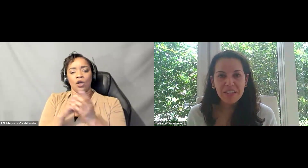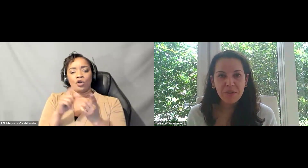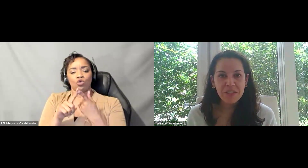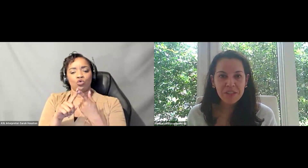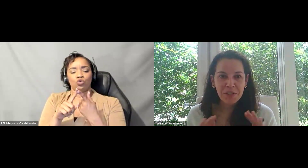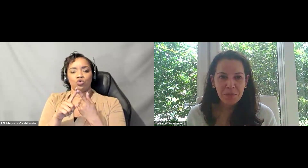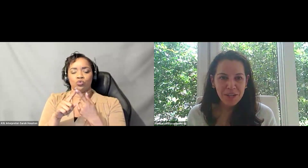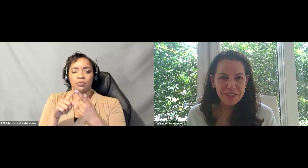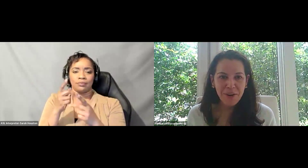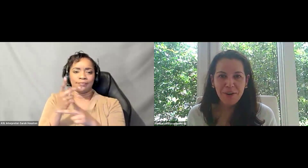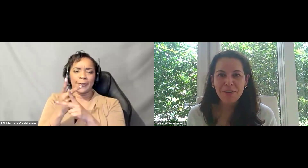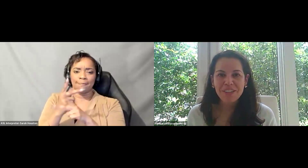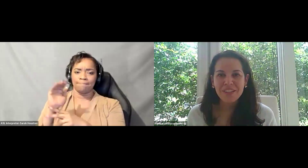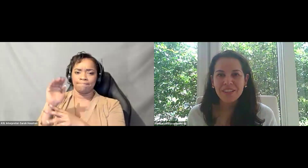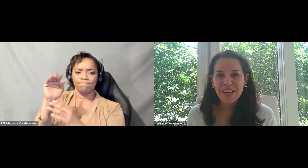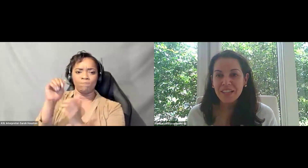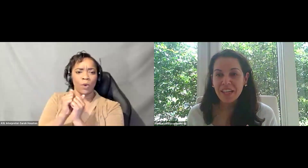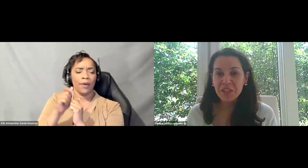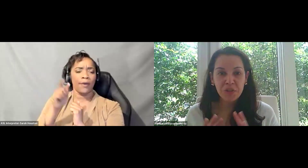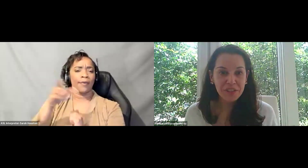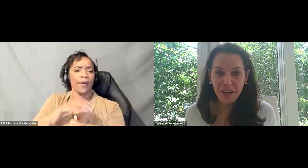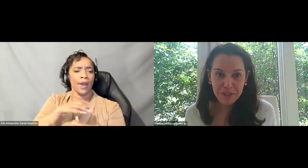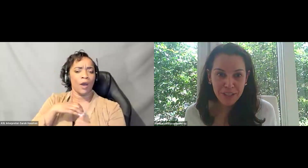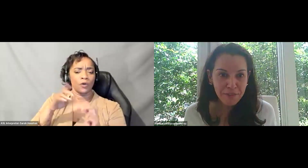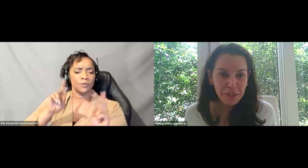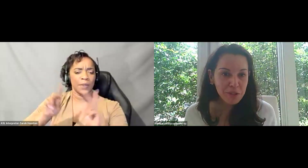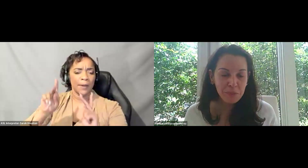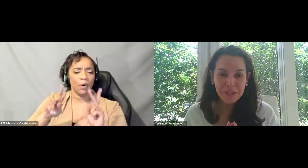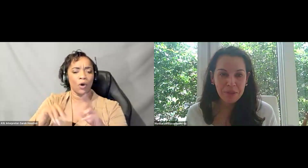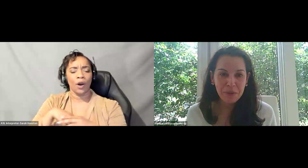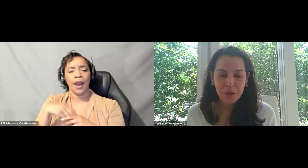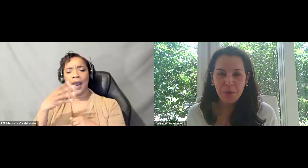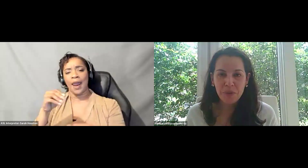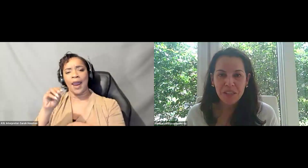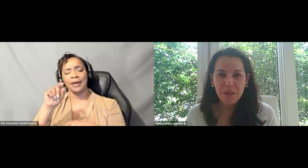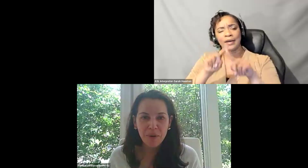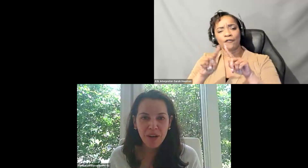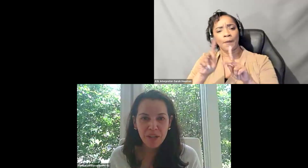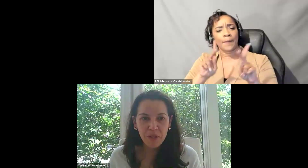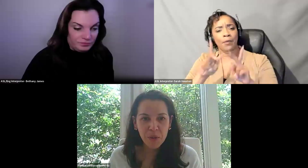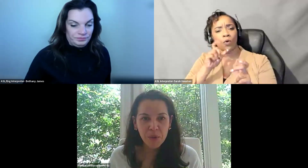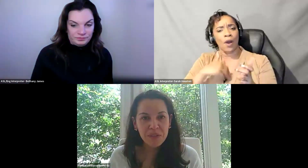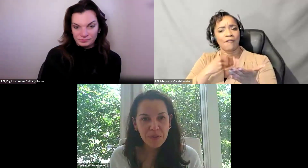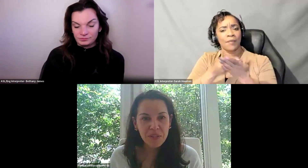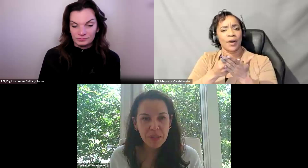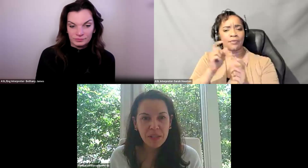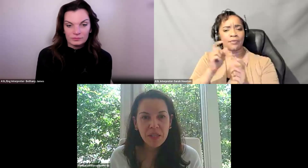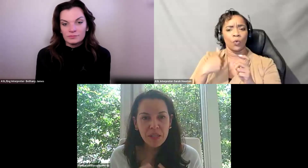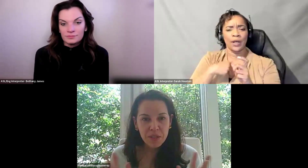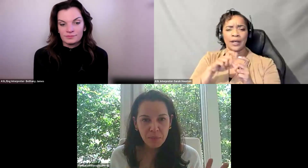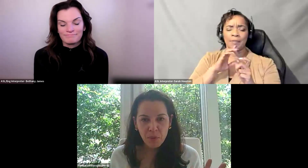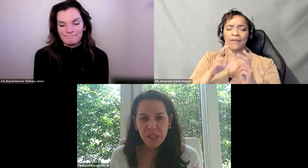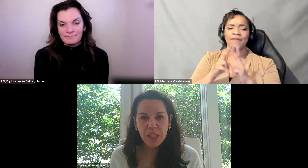and continuing to press on the NIH or even outside funders. We need to be, really broad about who is going to